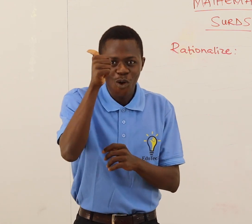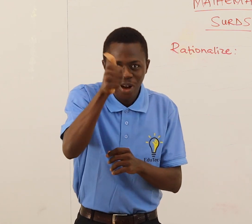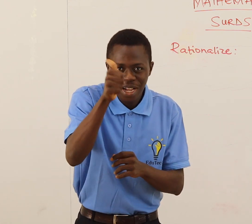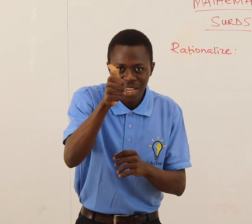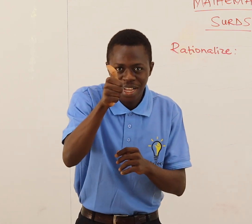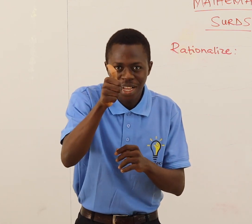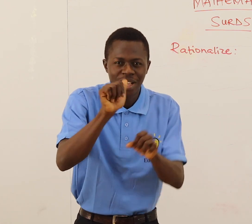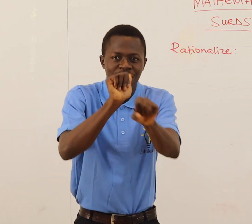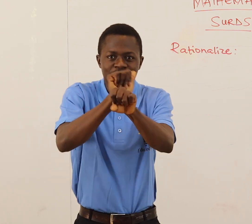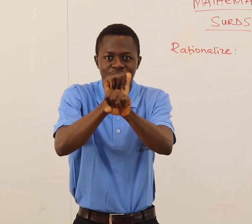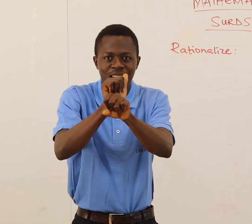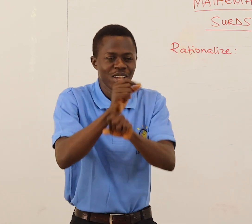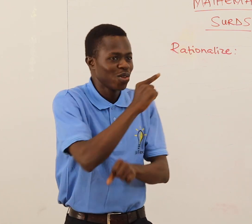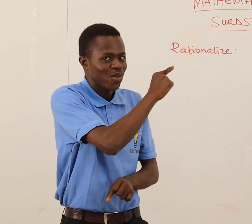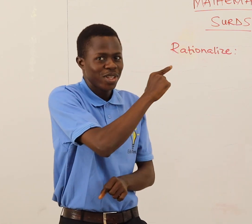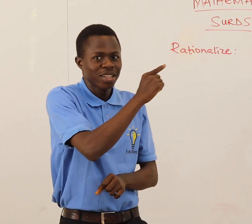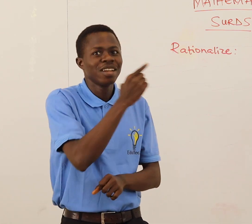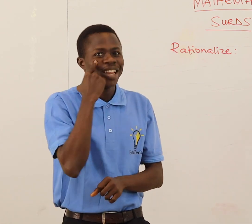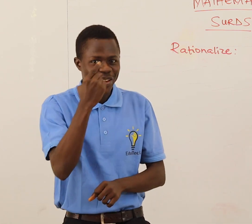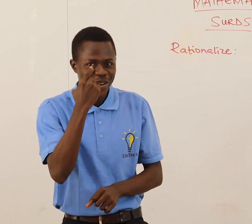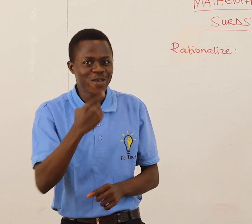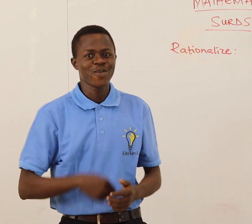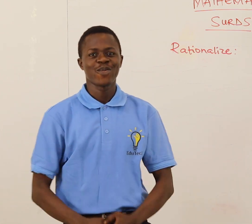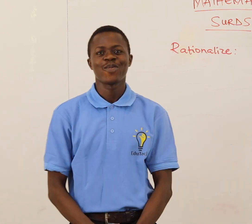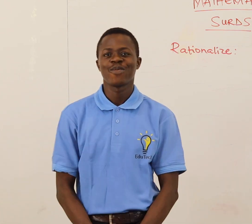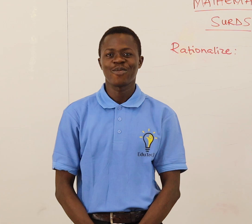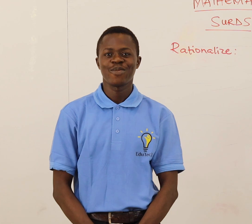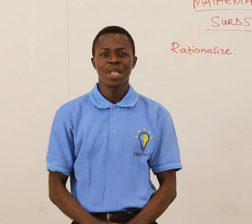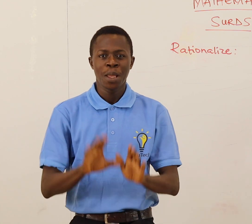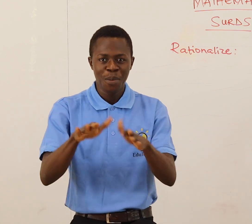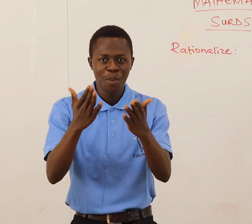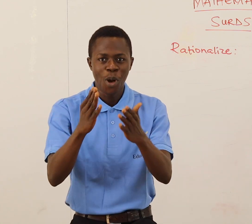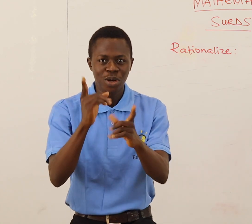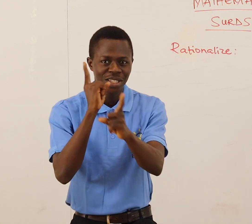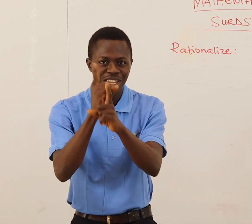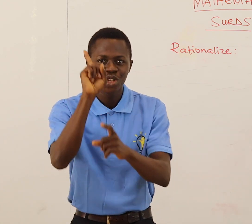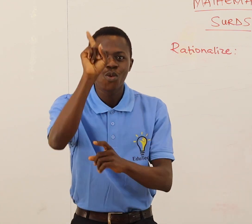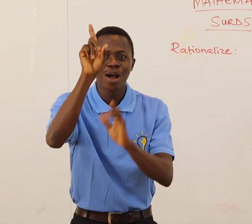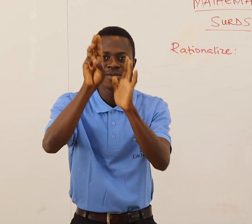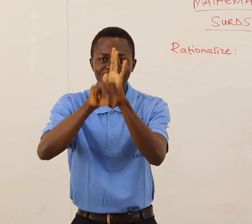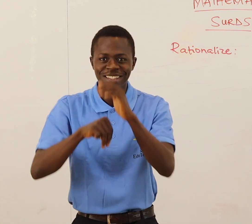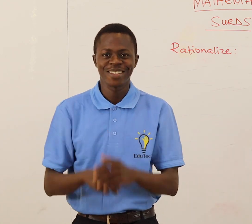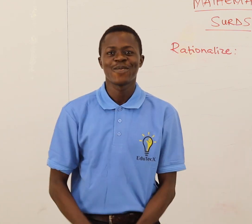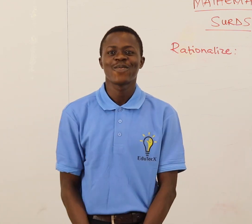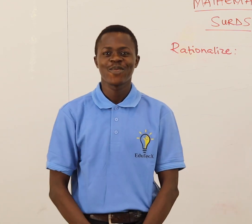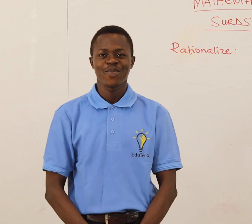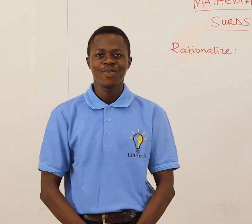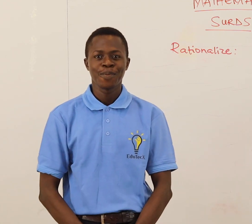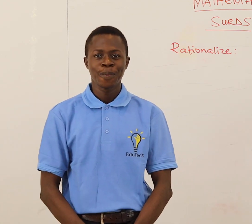Now, this example is for you to do on your own. Don't peep